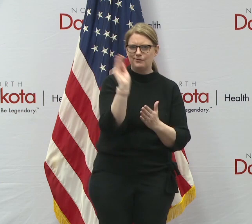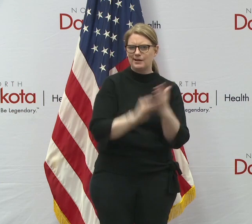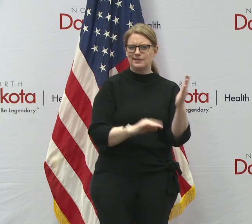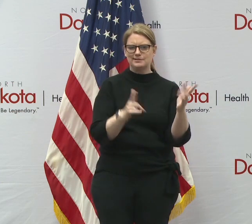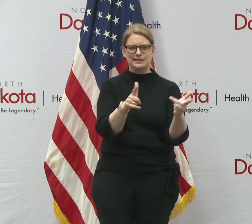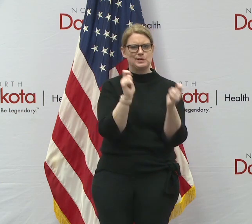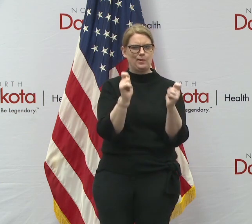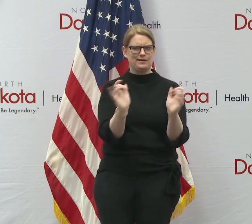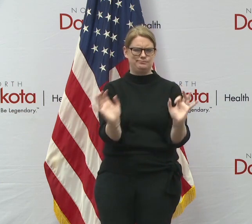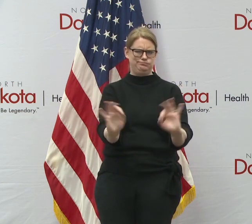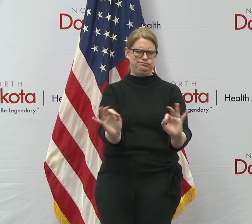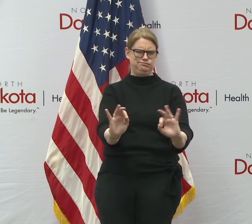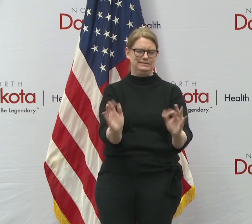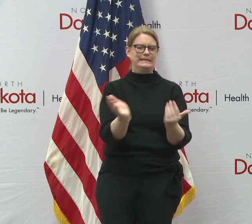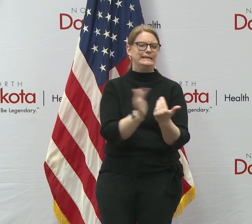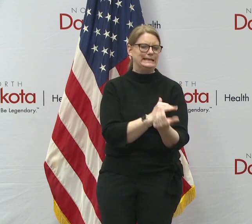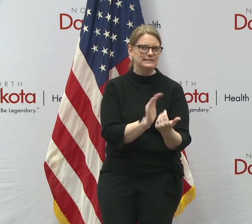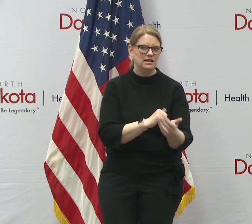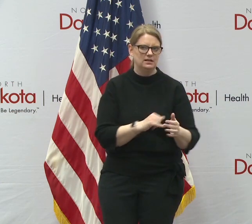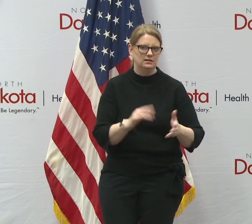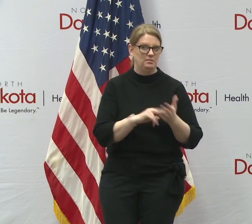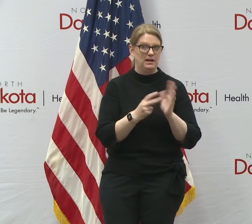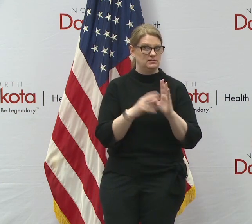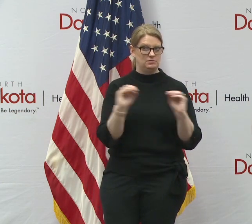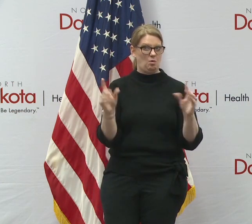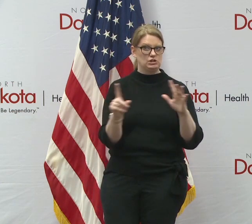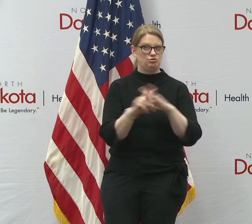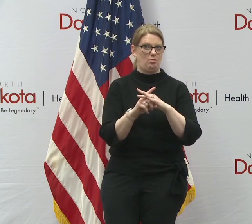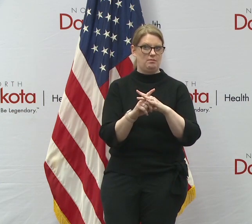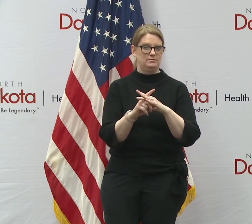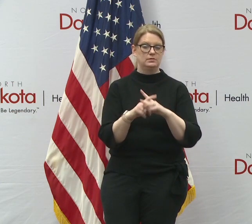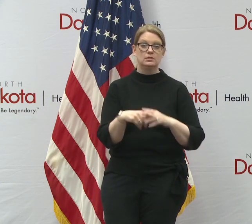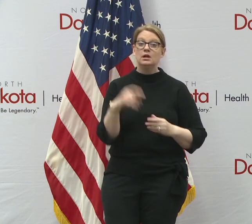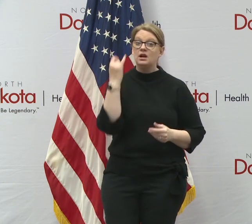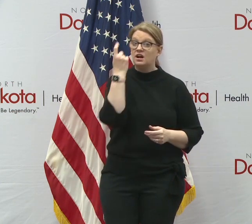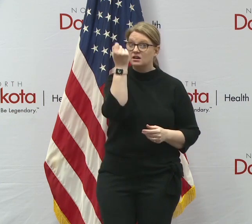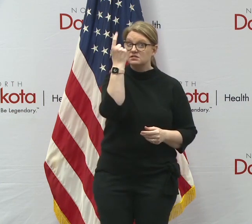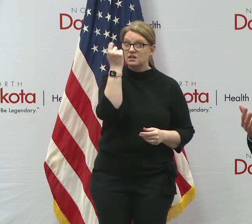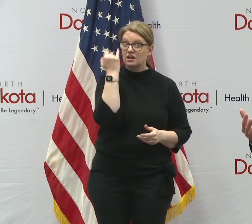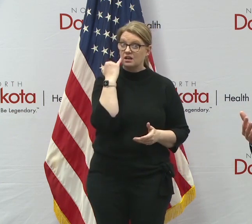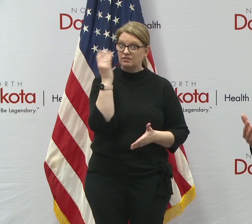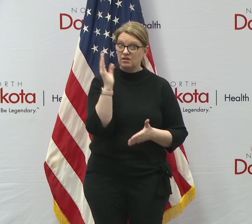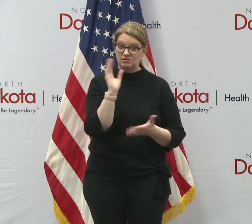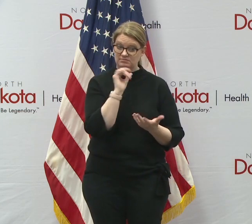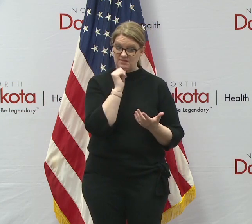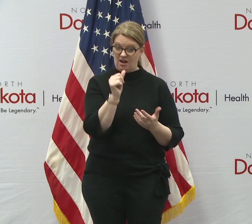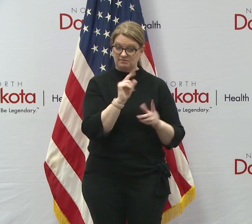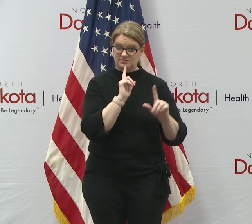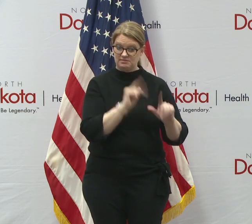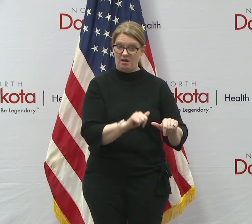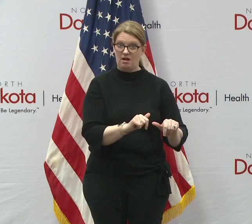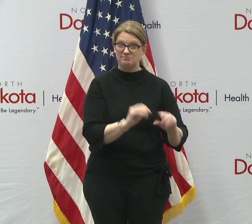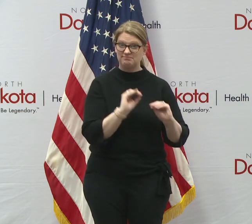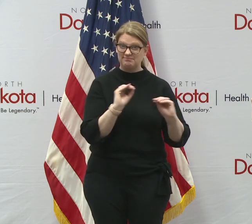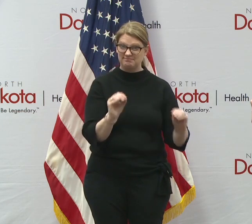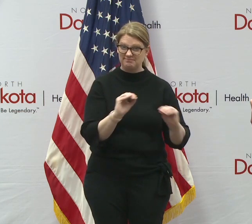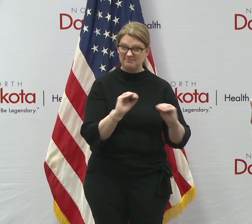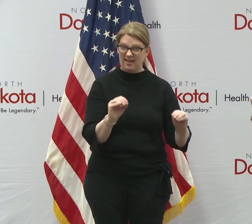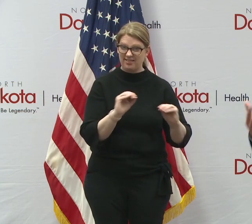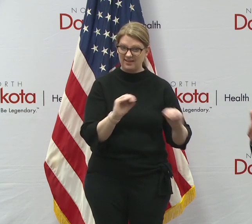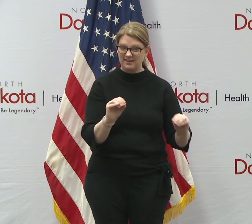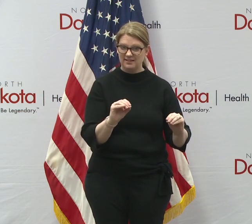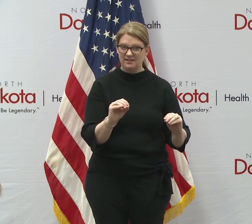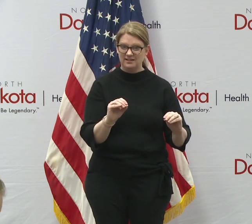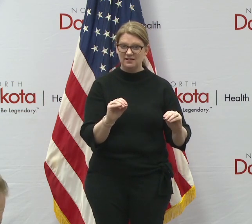It's painless. No one will come. They might come if you don't fill it out. Because we're trying to find everybody. And if you've been mailed